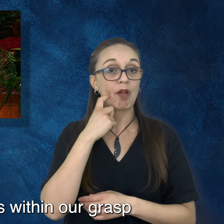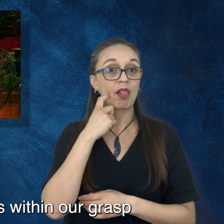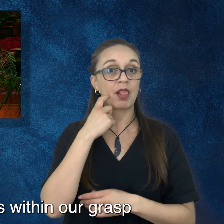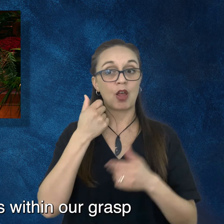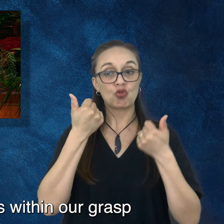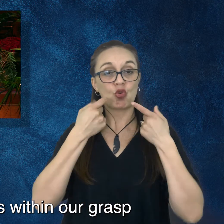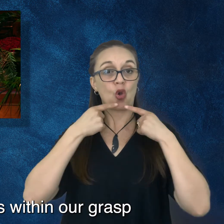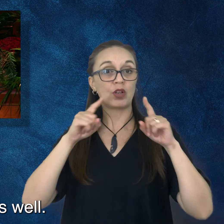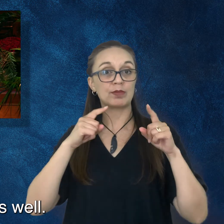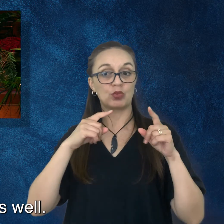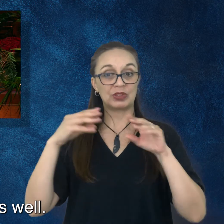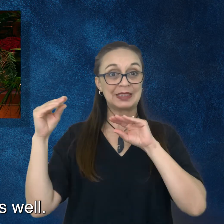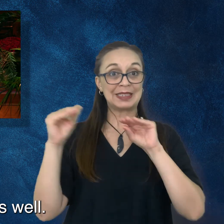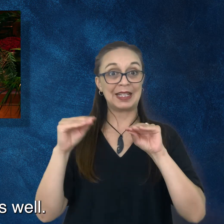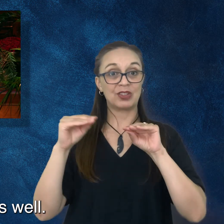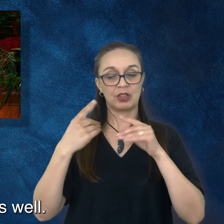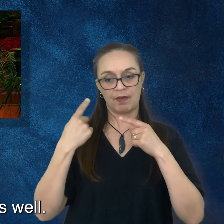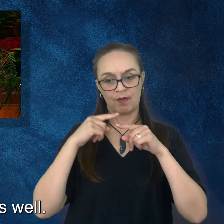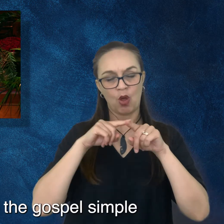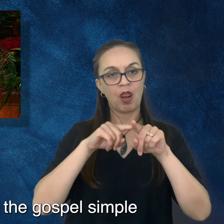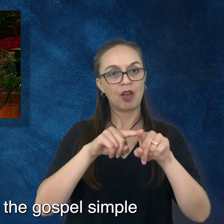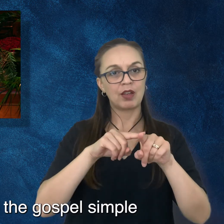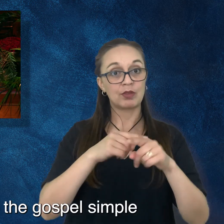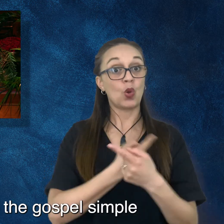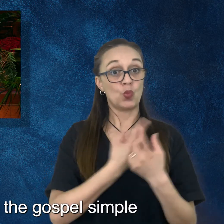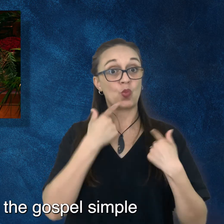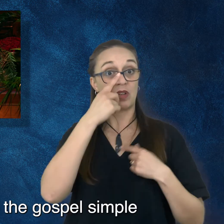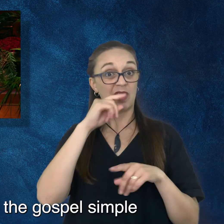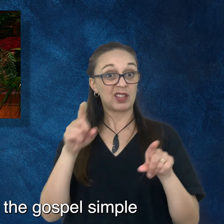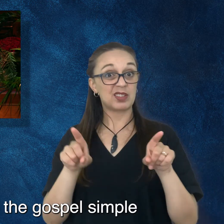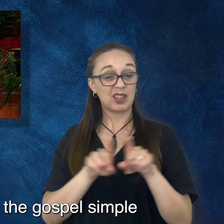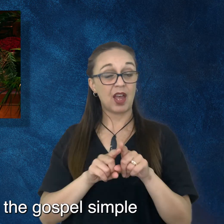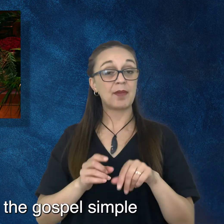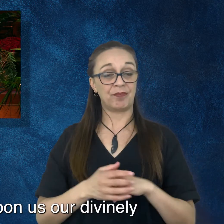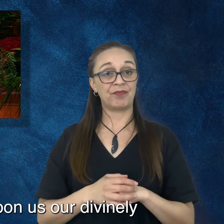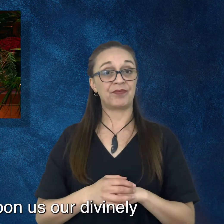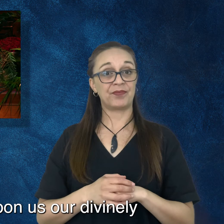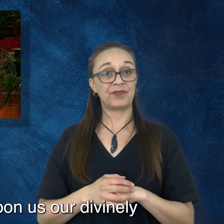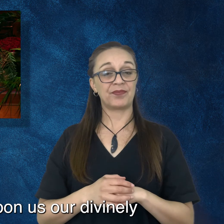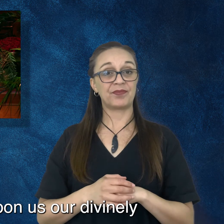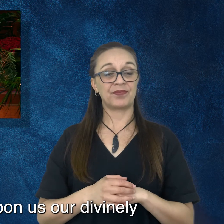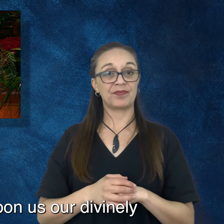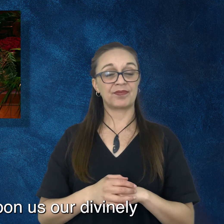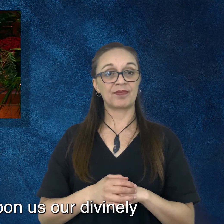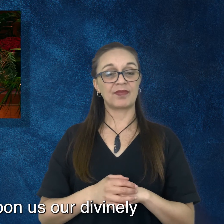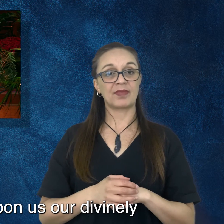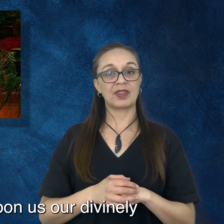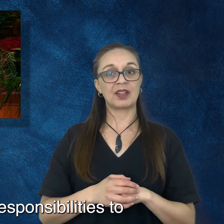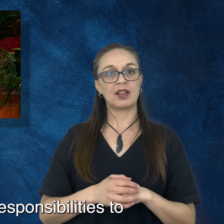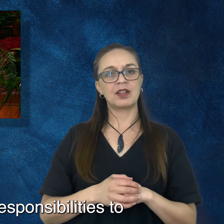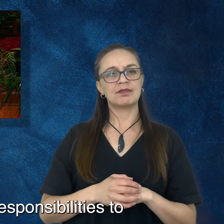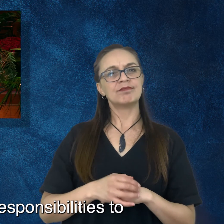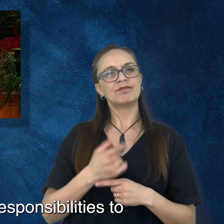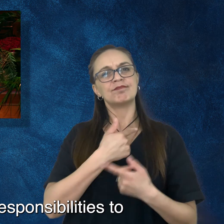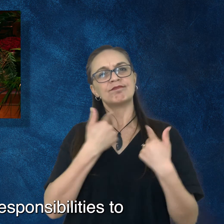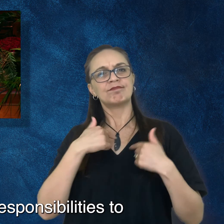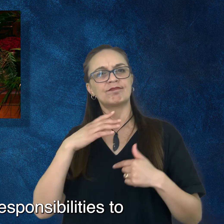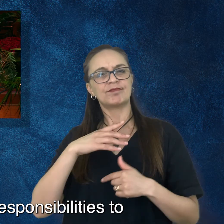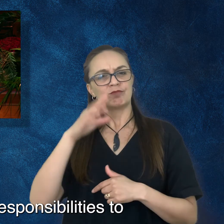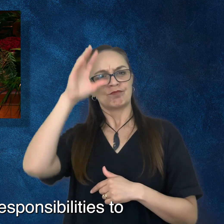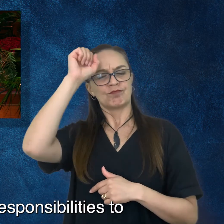did is within our grasp as well. May we keep the gospel simple as we take upon us our divinely appointed